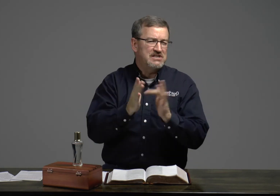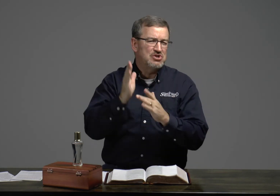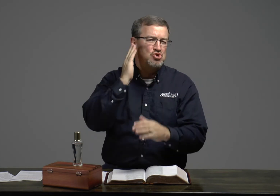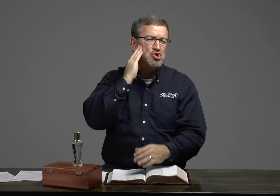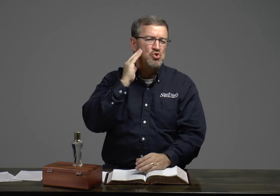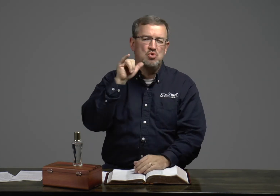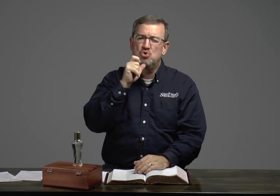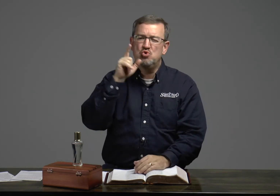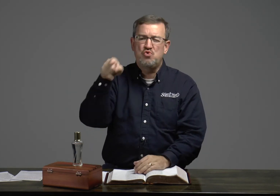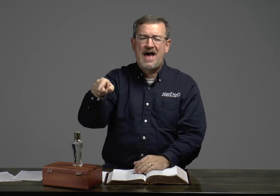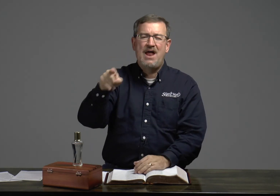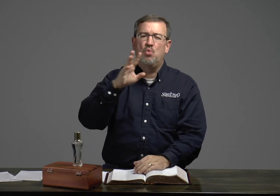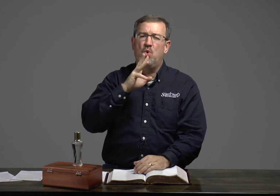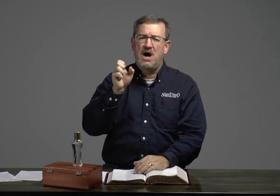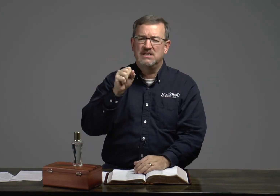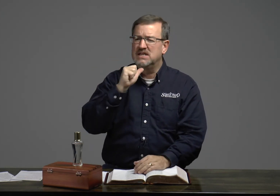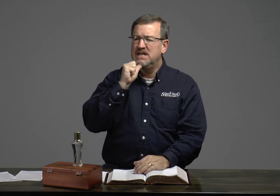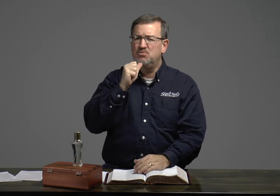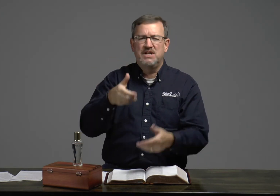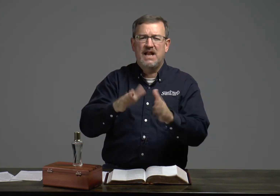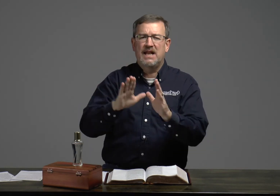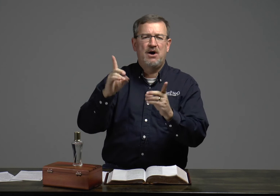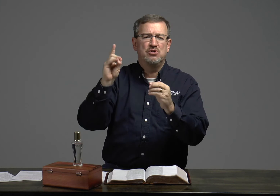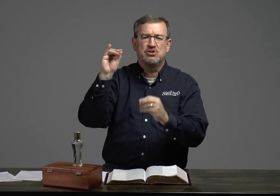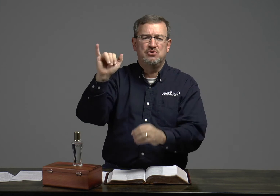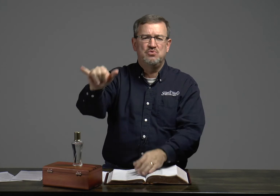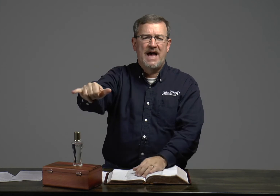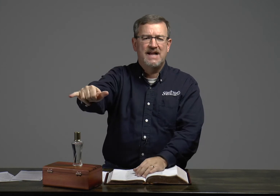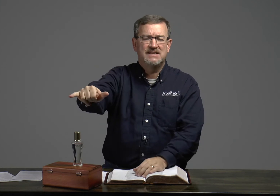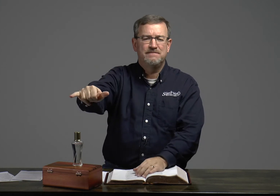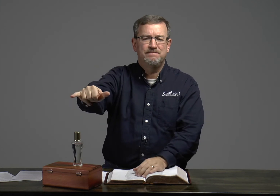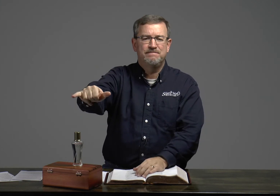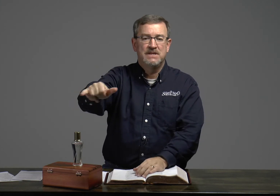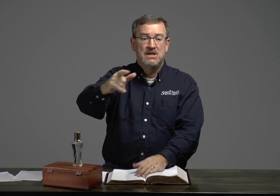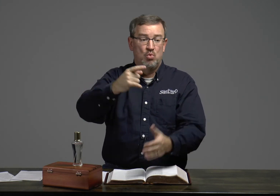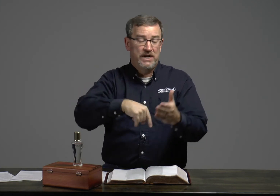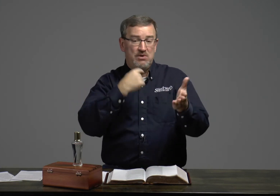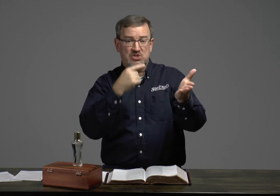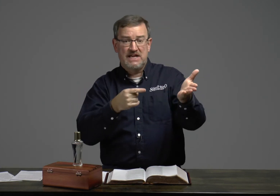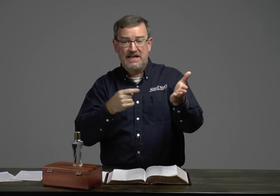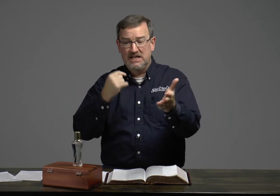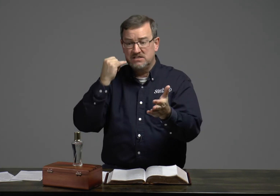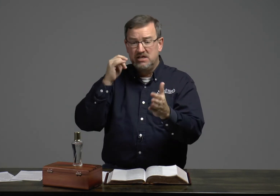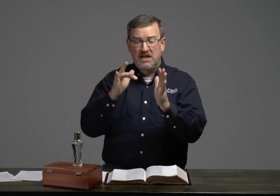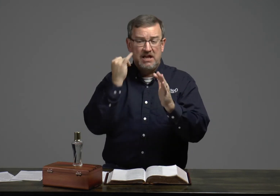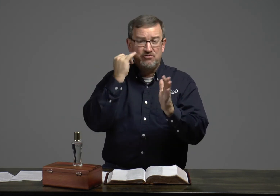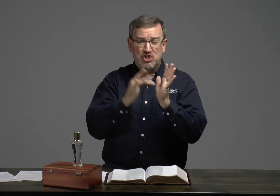Jesus knew who that was, he would not allow her to do that. What he was saying is, if